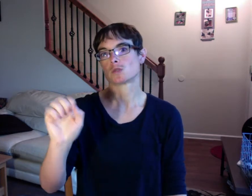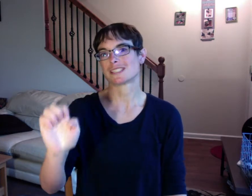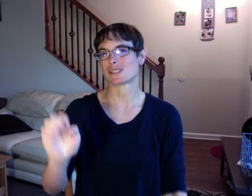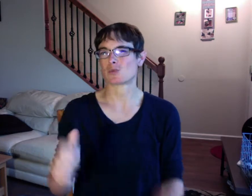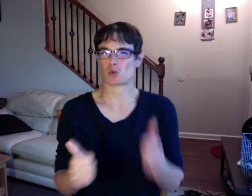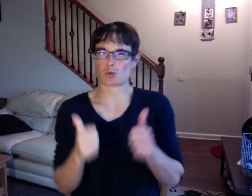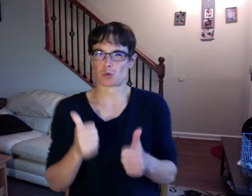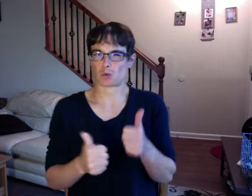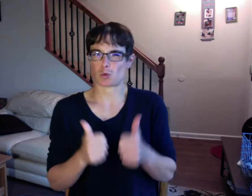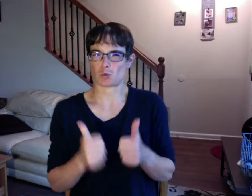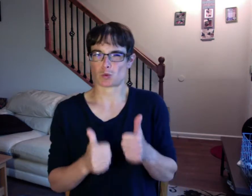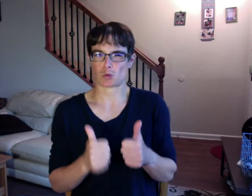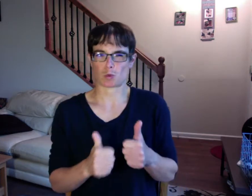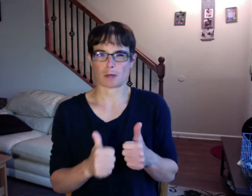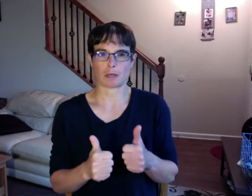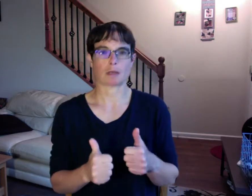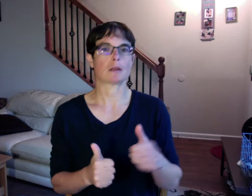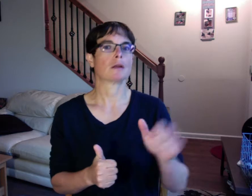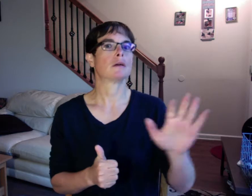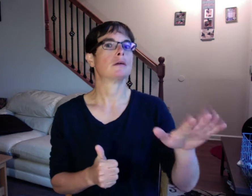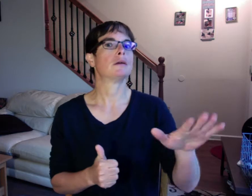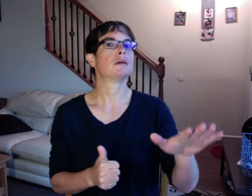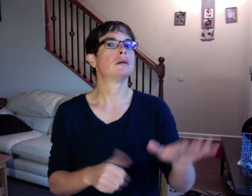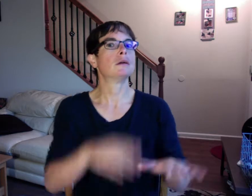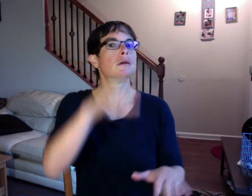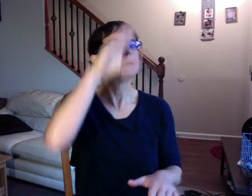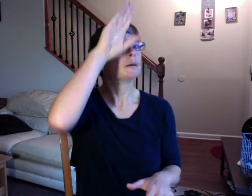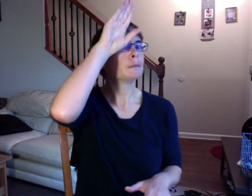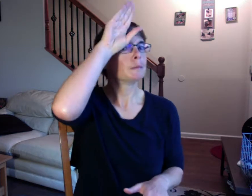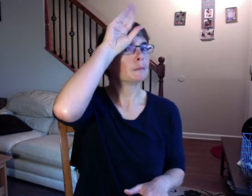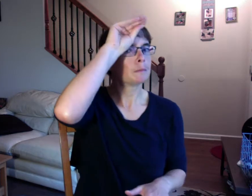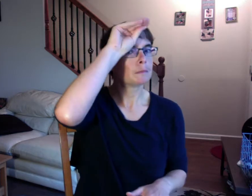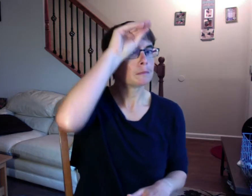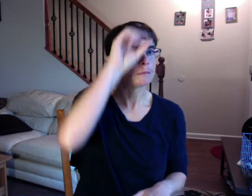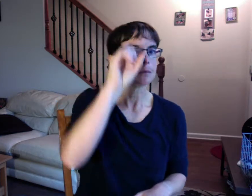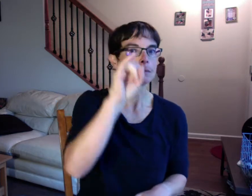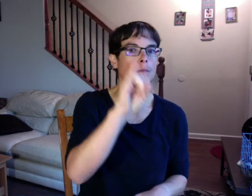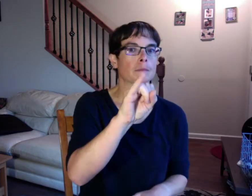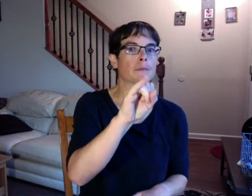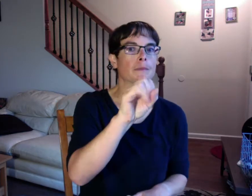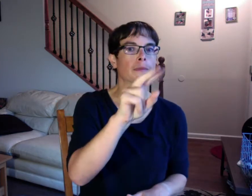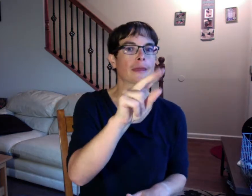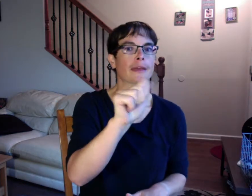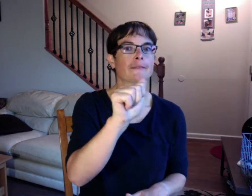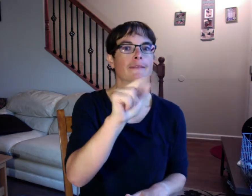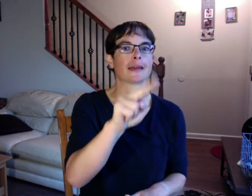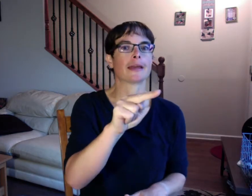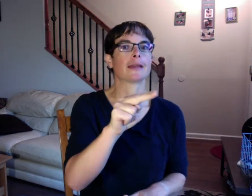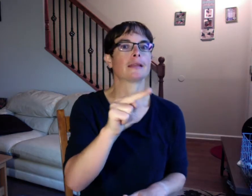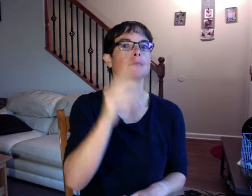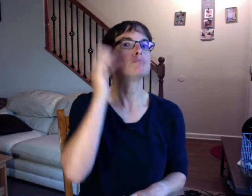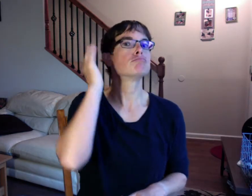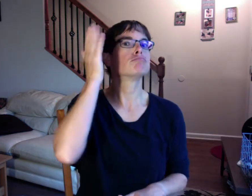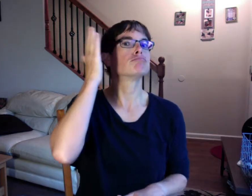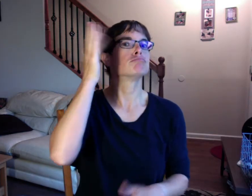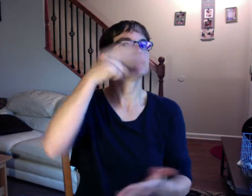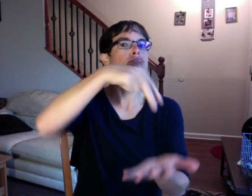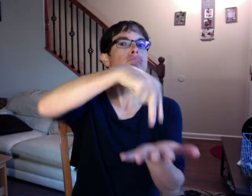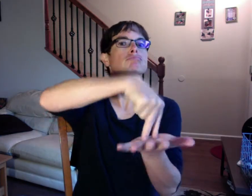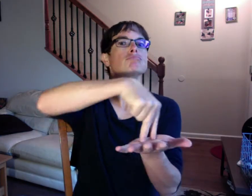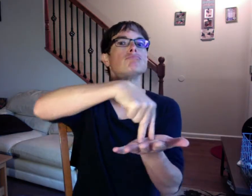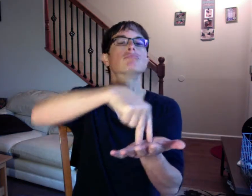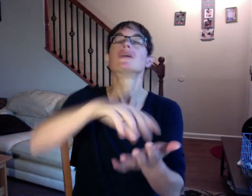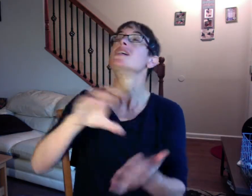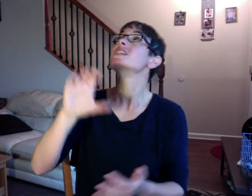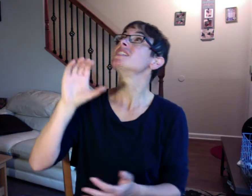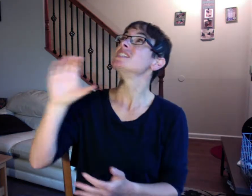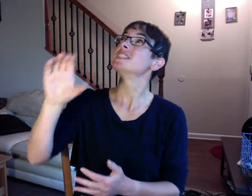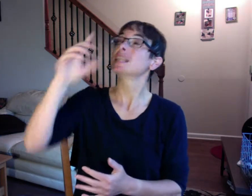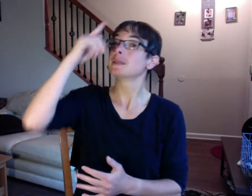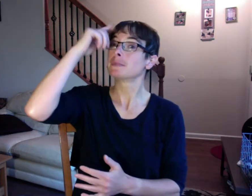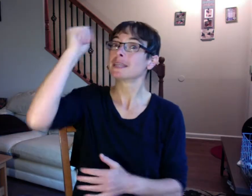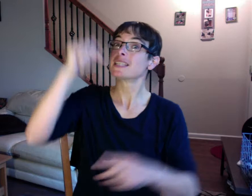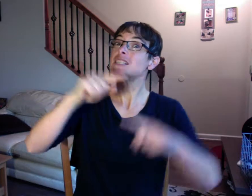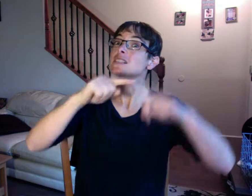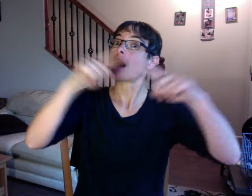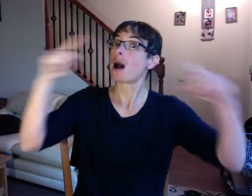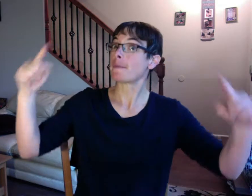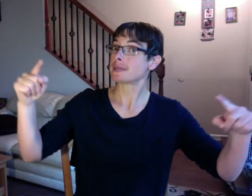know. It is C, because, like David said previously, it's on the opposite side of the 90-degree angle,